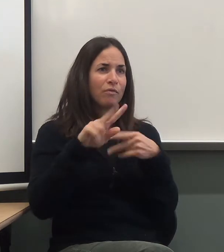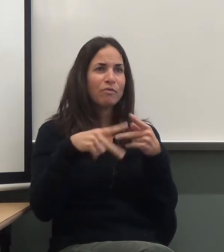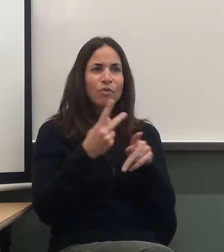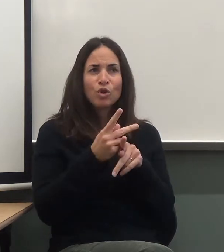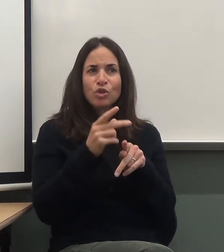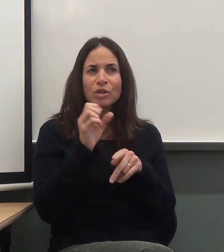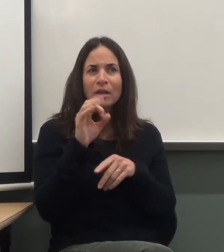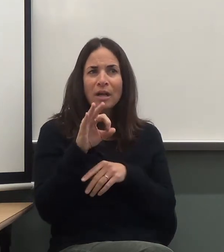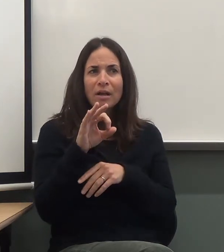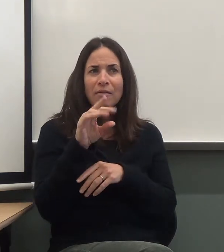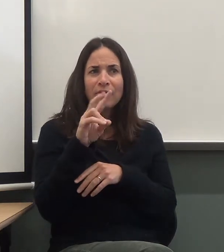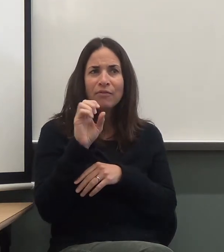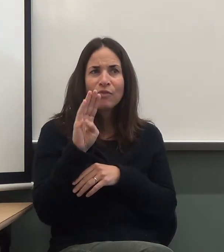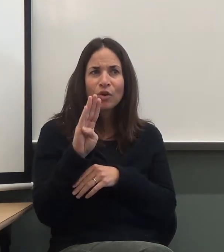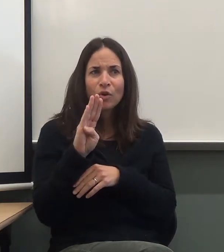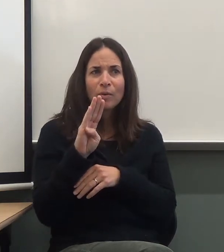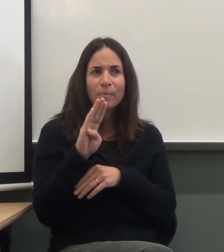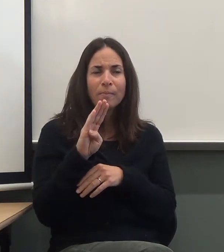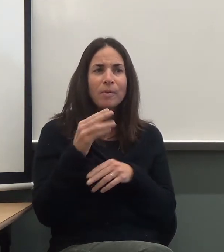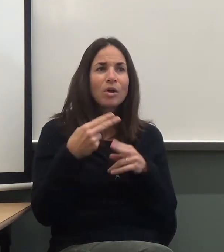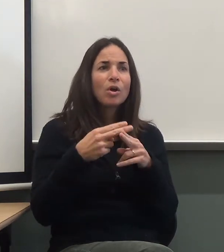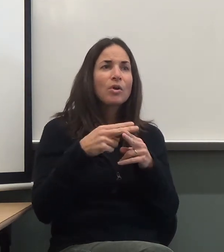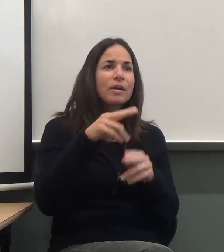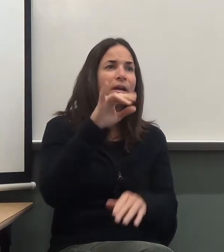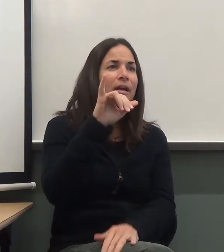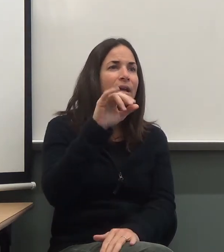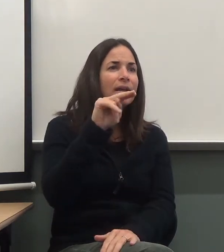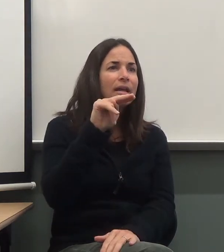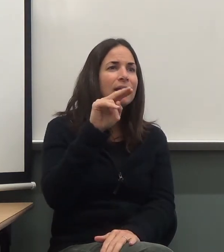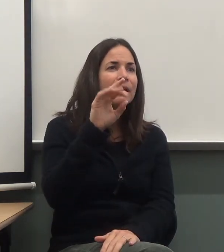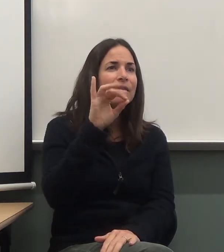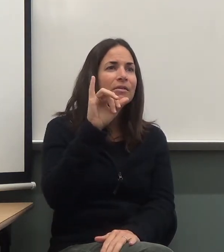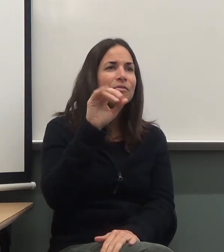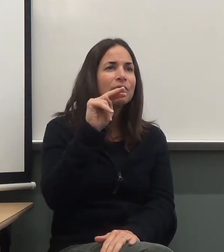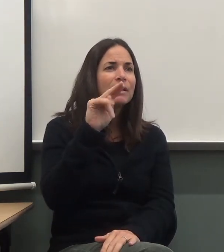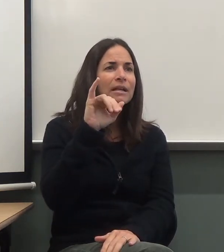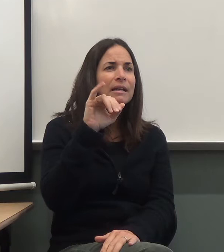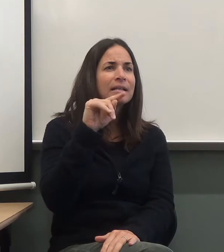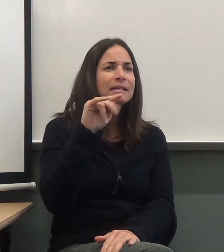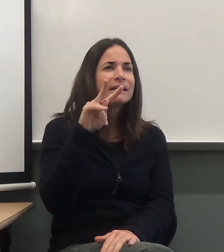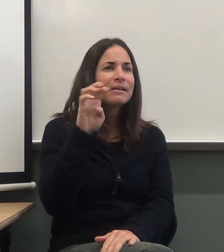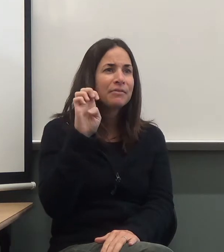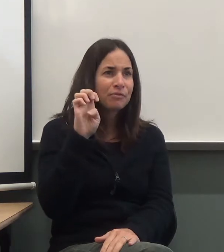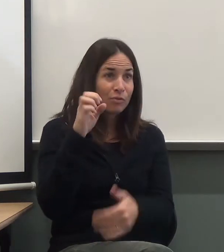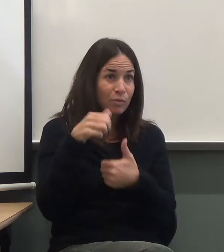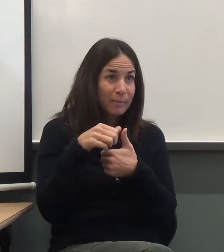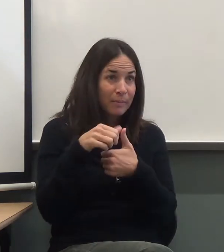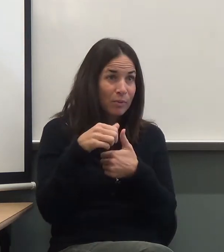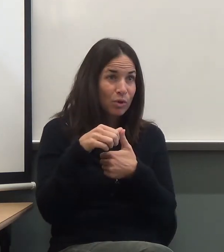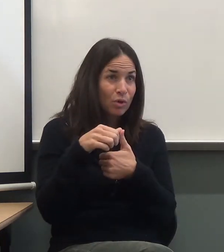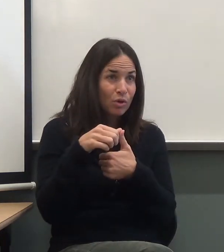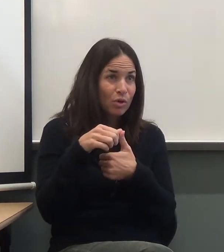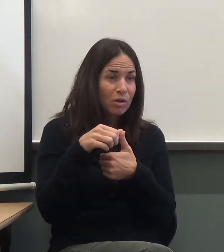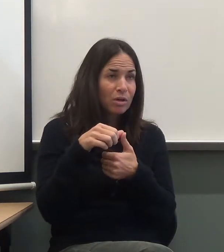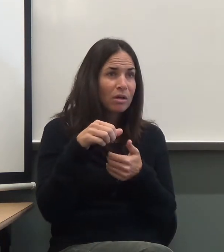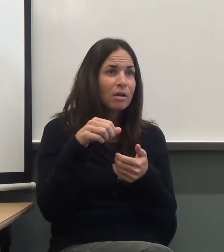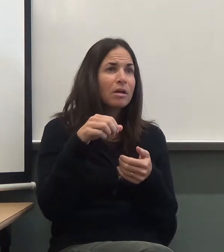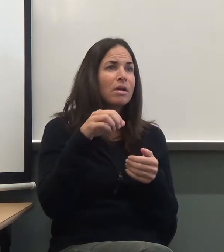verb, the infinitive? Remember the word infinitive? We learned that. It has to do with something. Like will jump. To